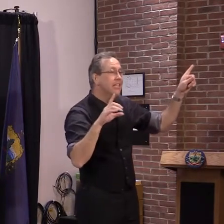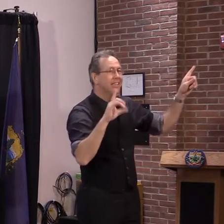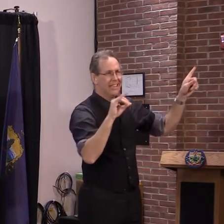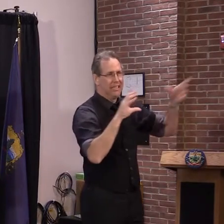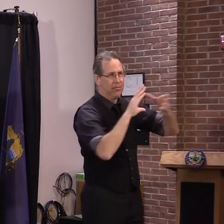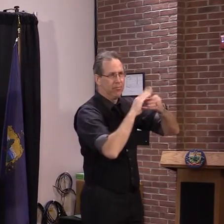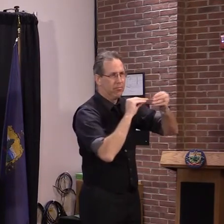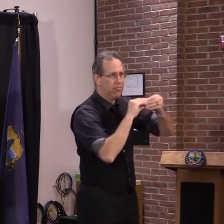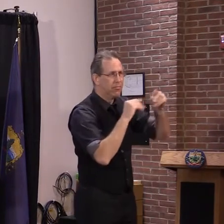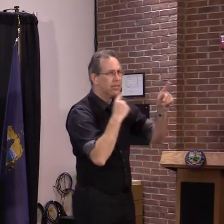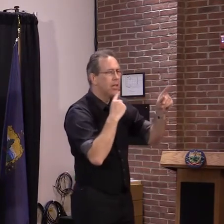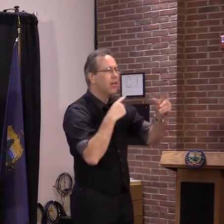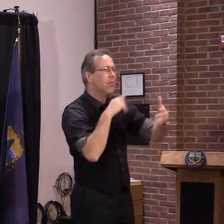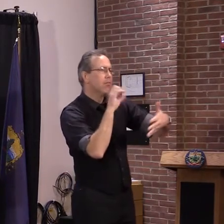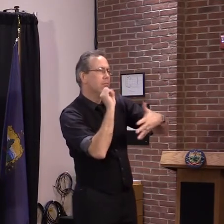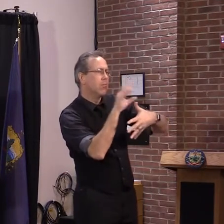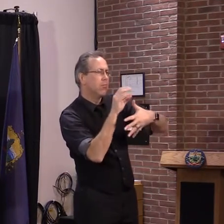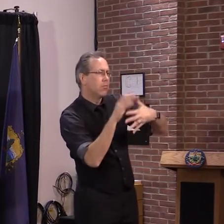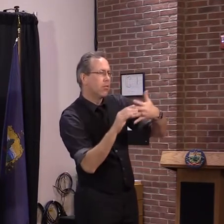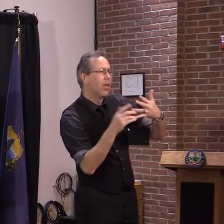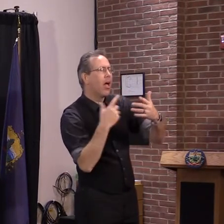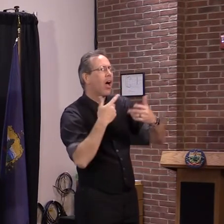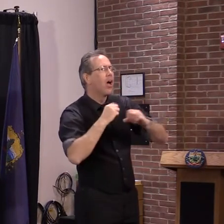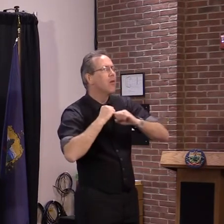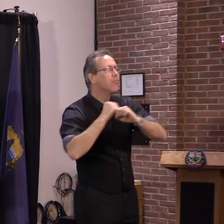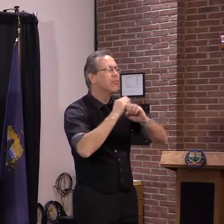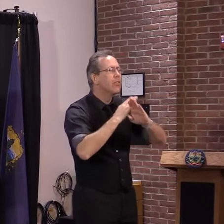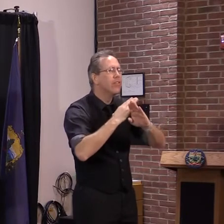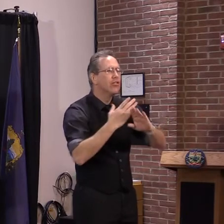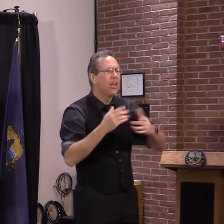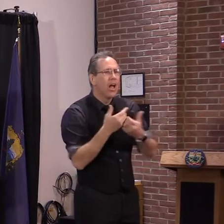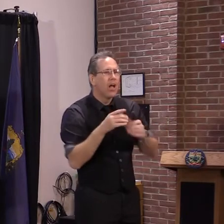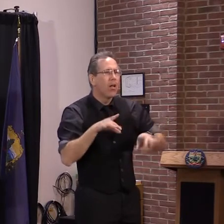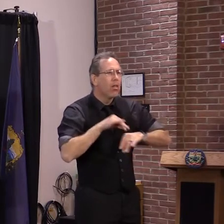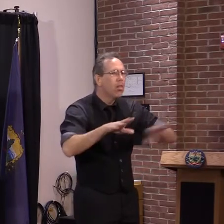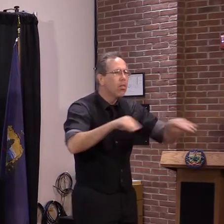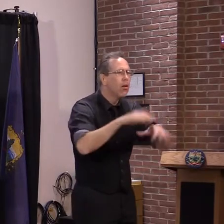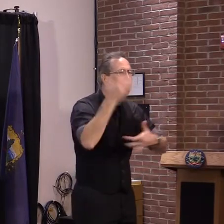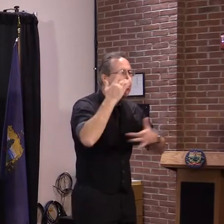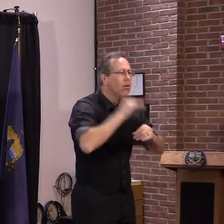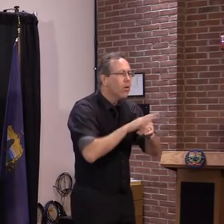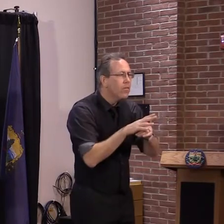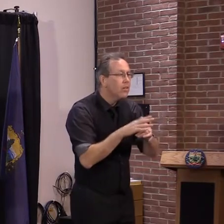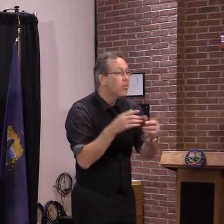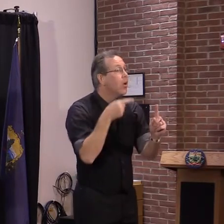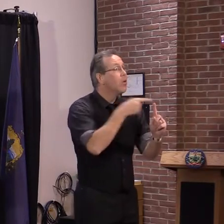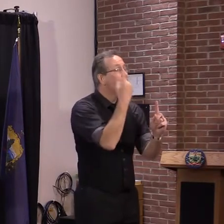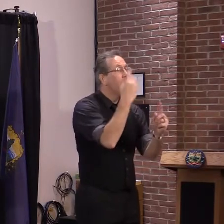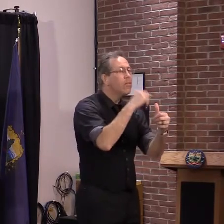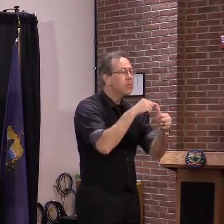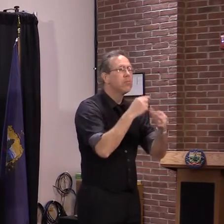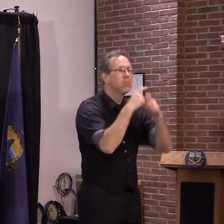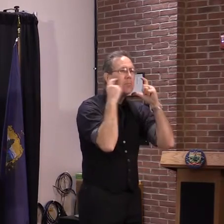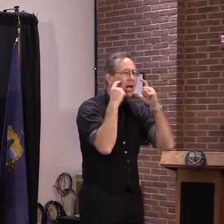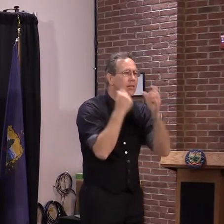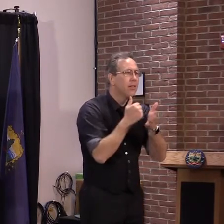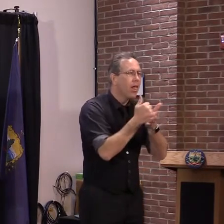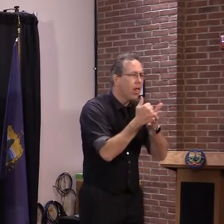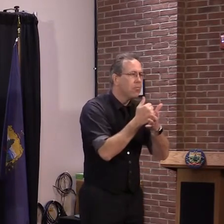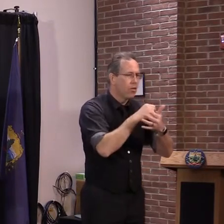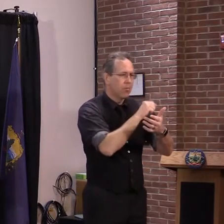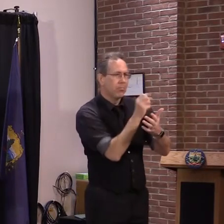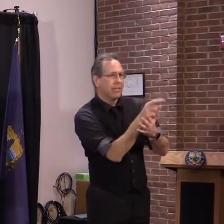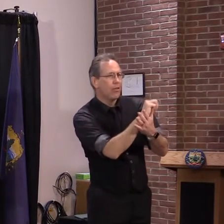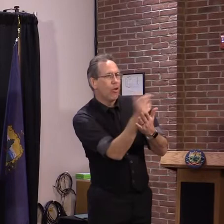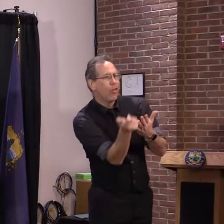layered mitigation strategy, and it can be layered on or withdrawn depending